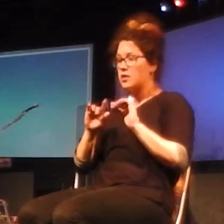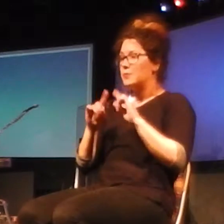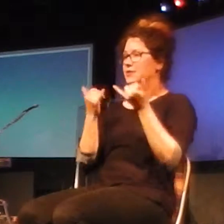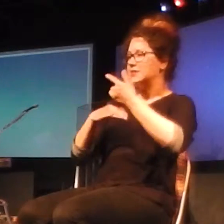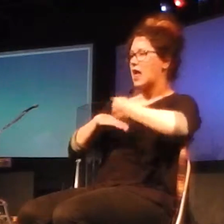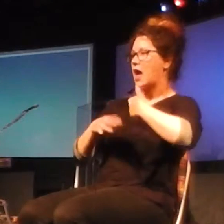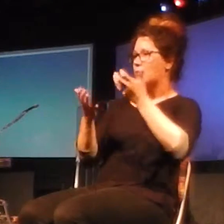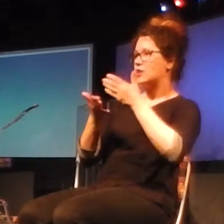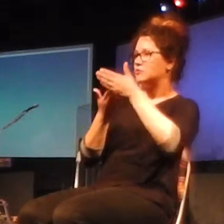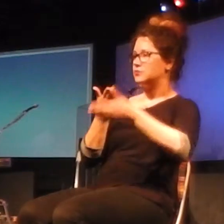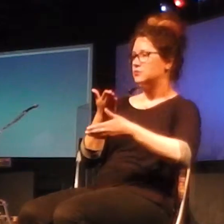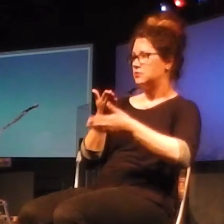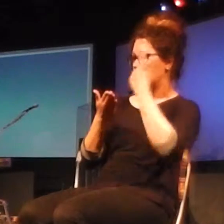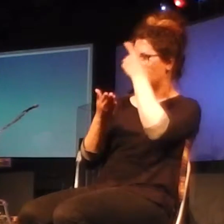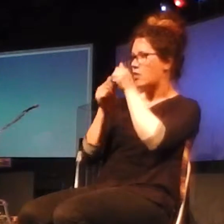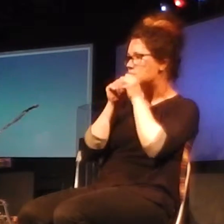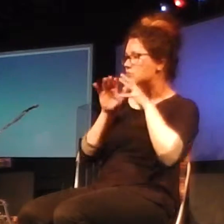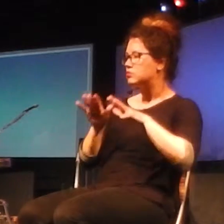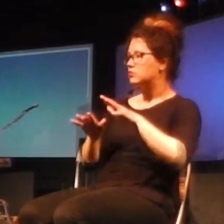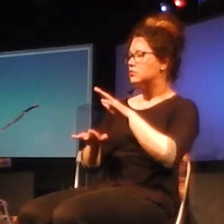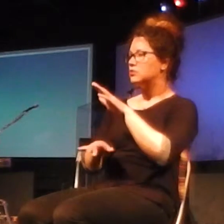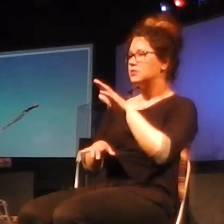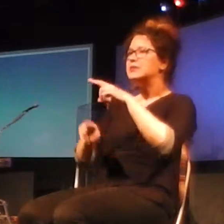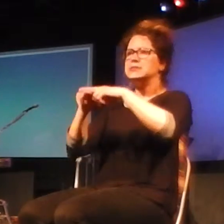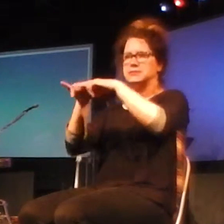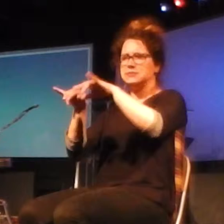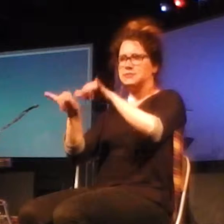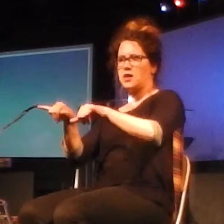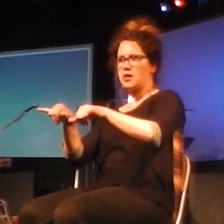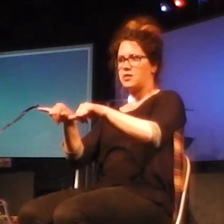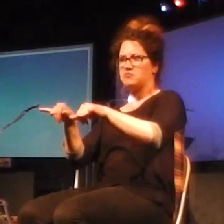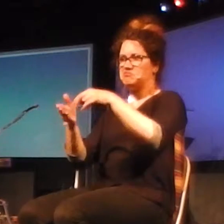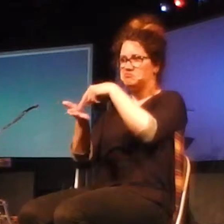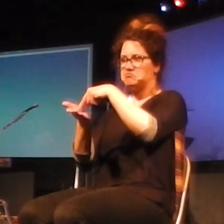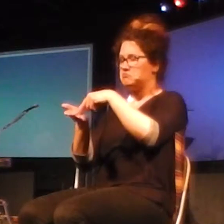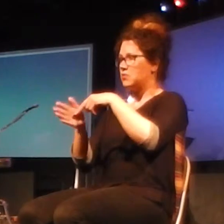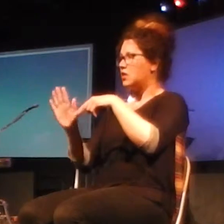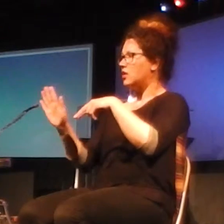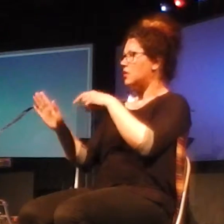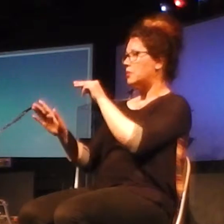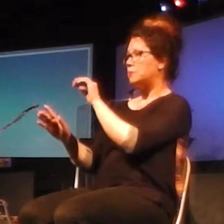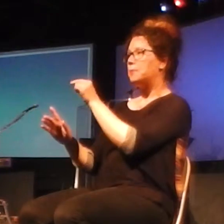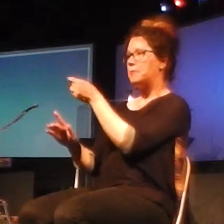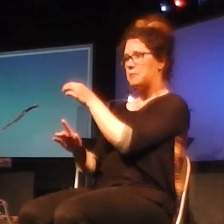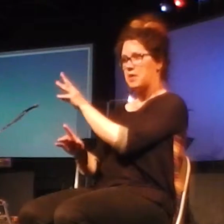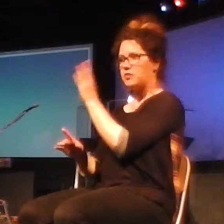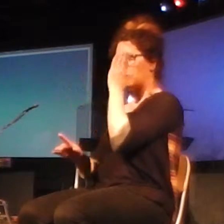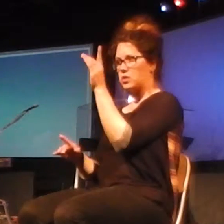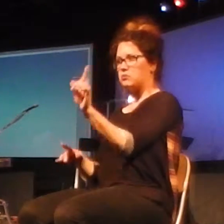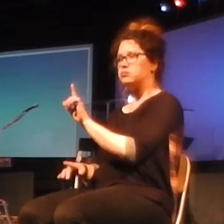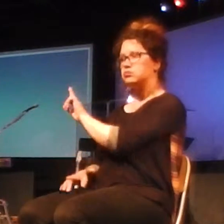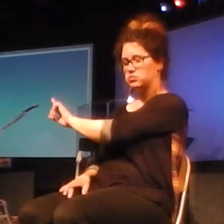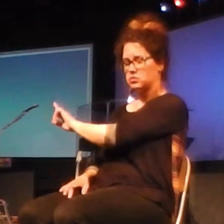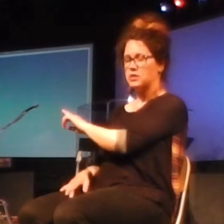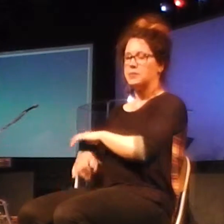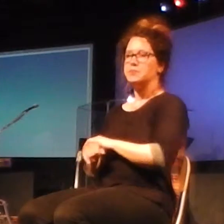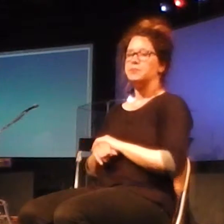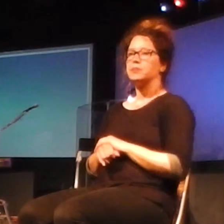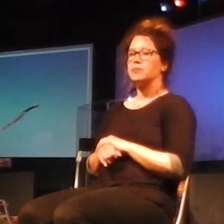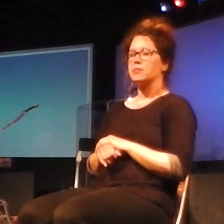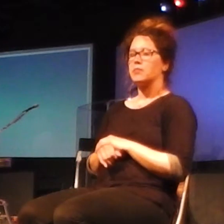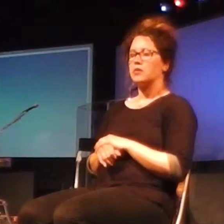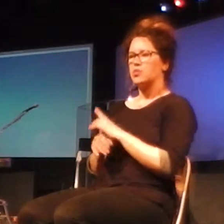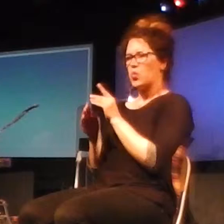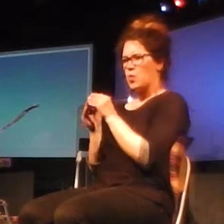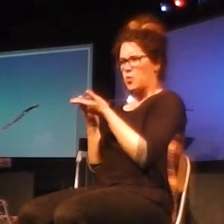going to ask you to stay seated, not stand, because Matthew's going to come up, and there's one more little thing we want to just mention as we close today. But